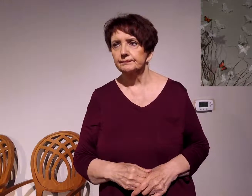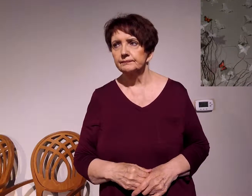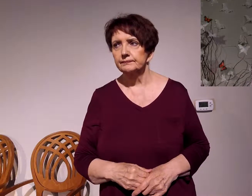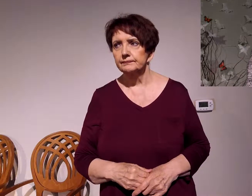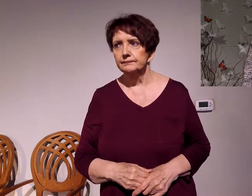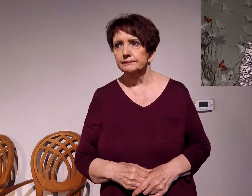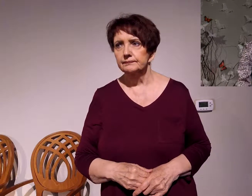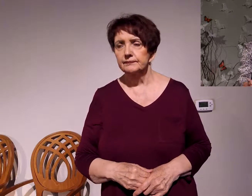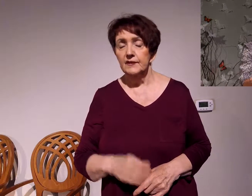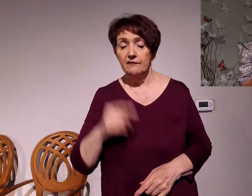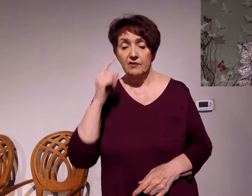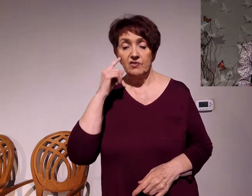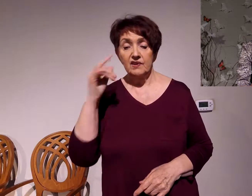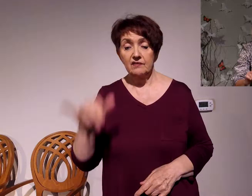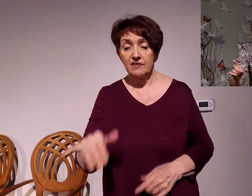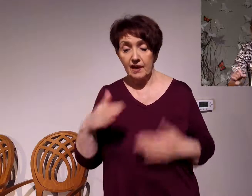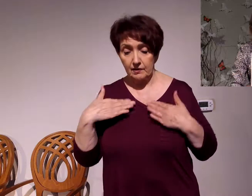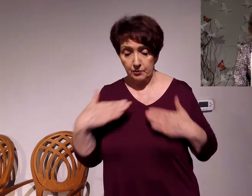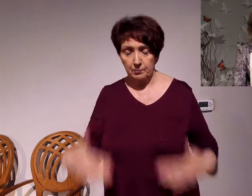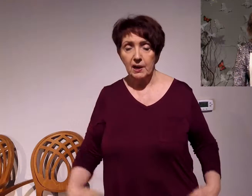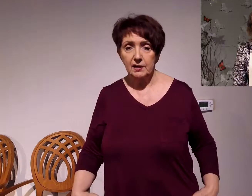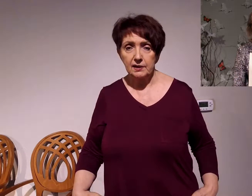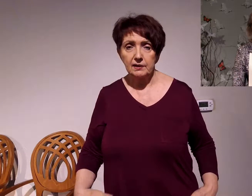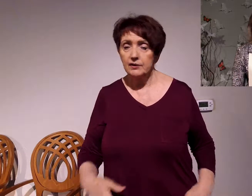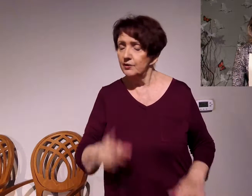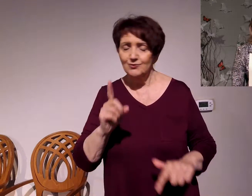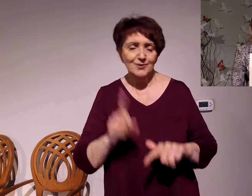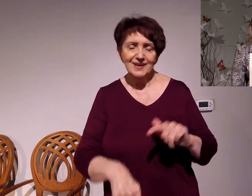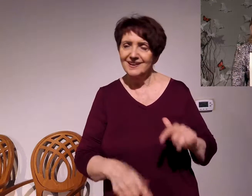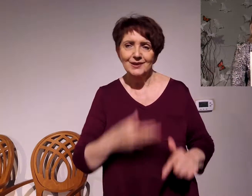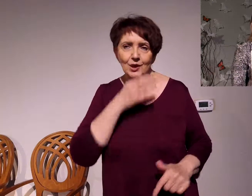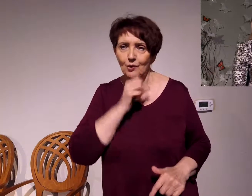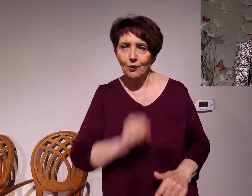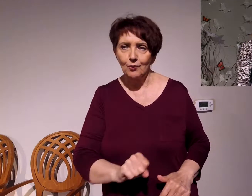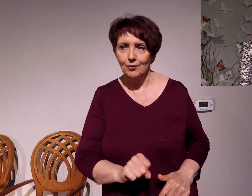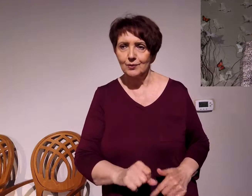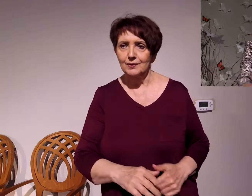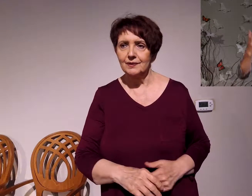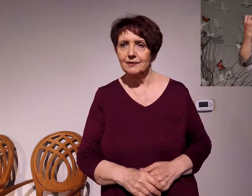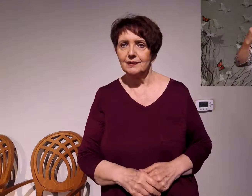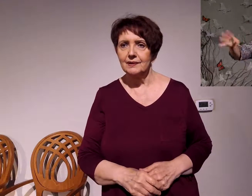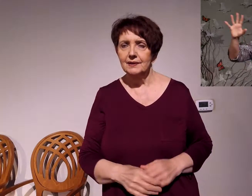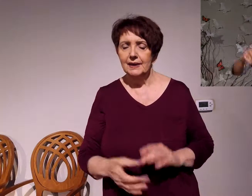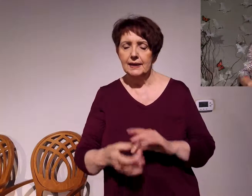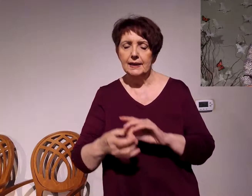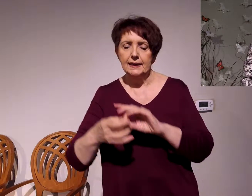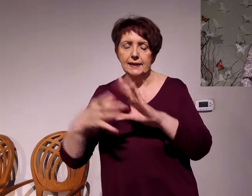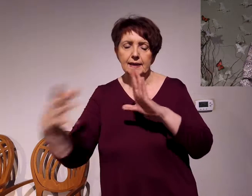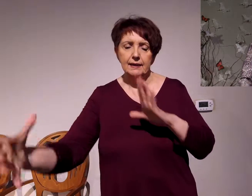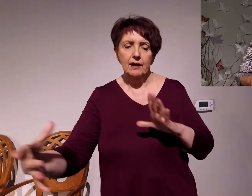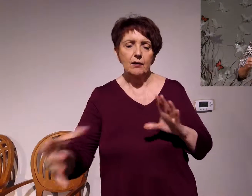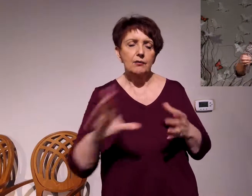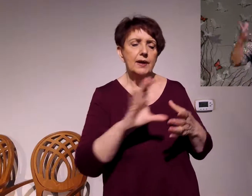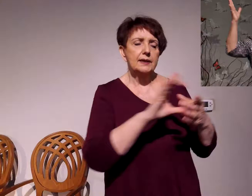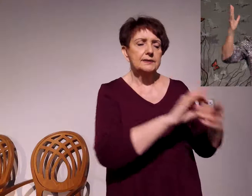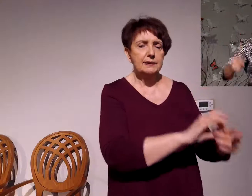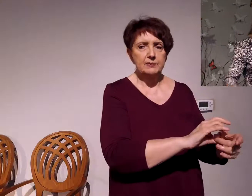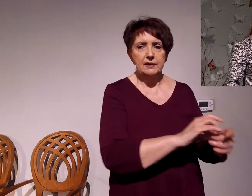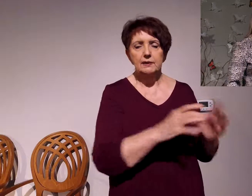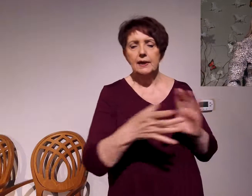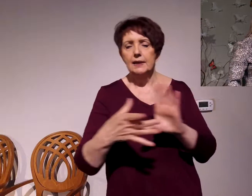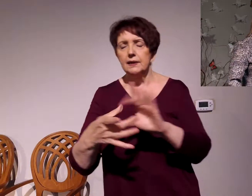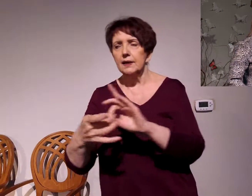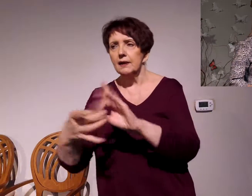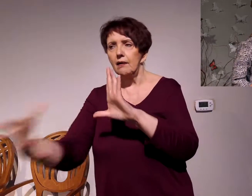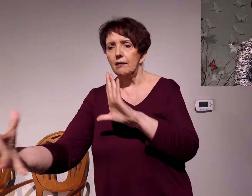So if we think of this, our bodies can't grow old. Let it go, Letting it go, bringing it in. Letting it